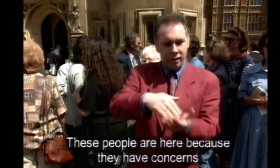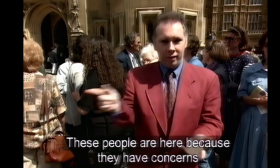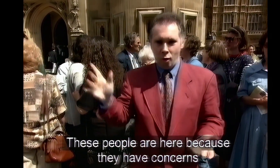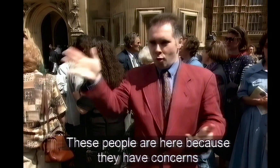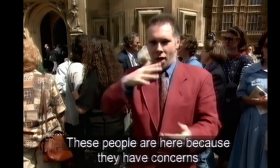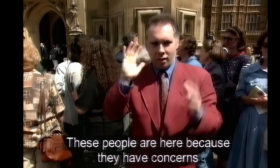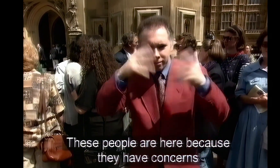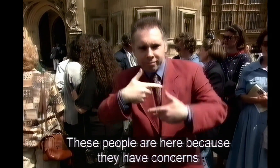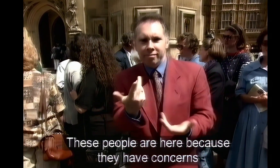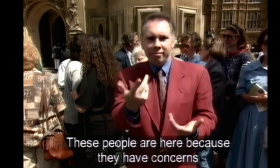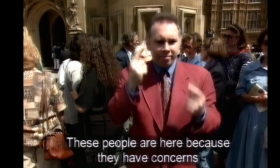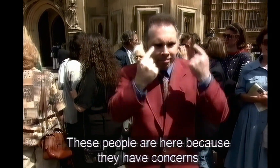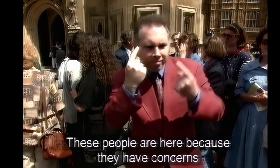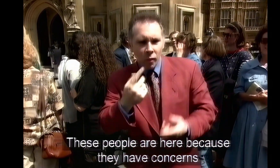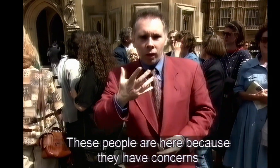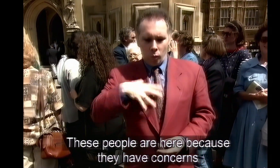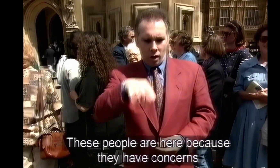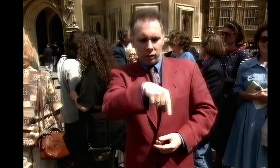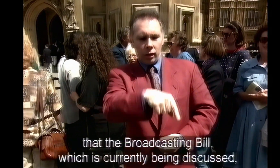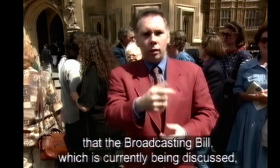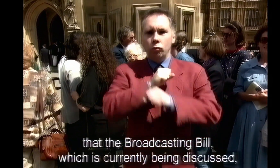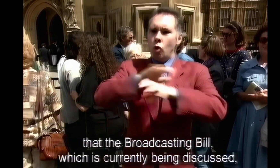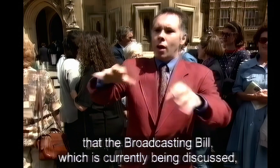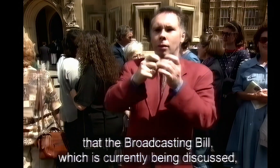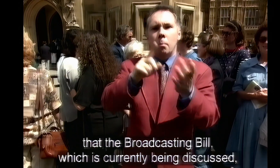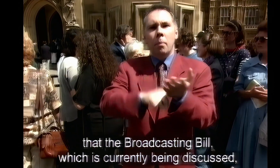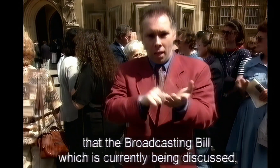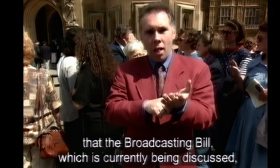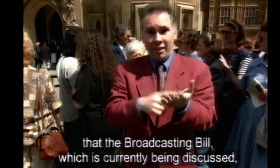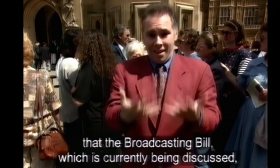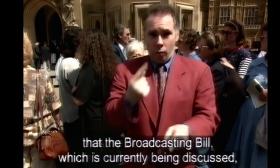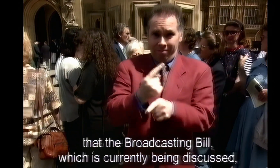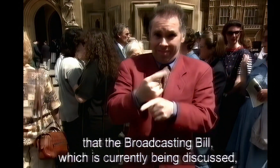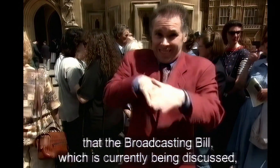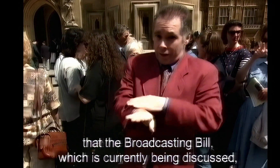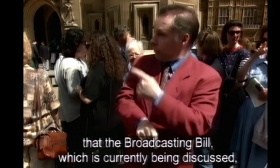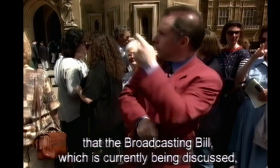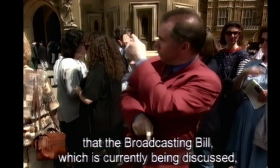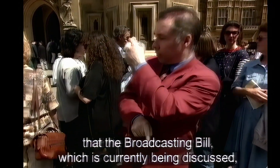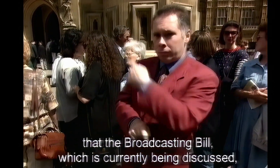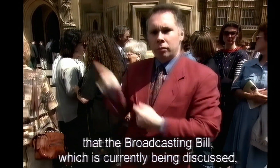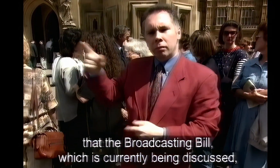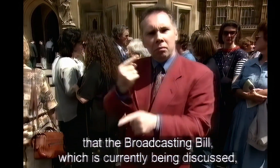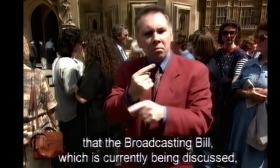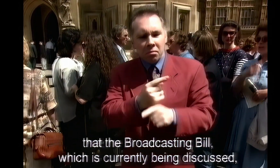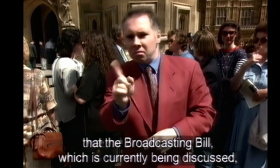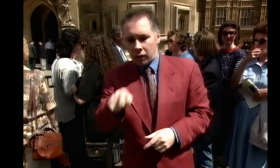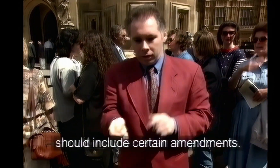These people have all come down here because they have concerns that the broadcasting bill, which is now being discussed in law,